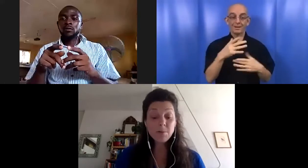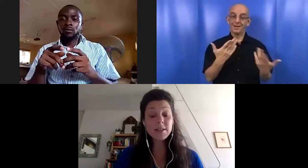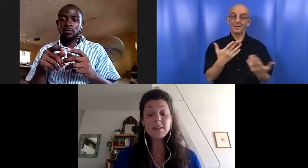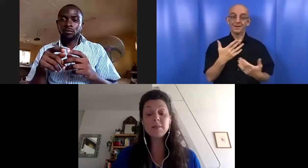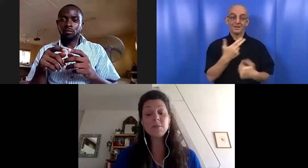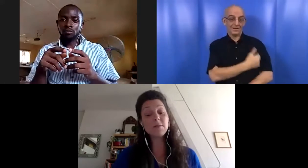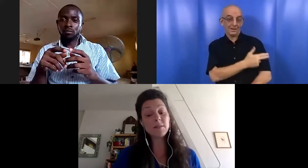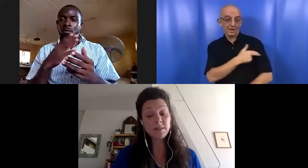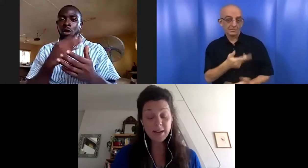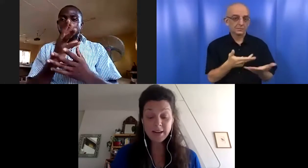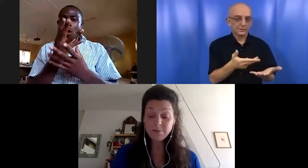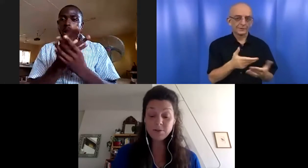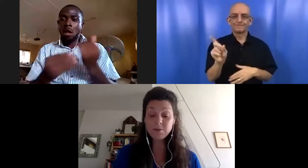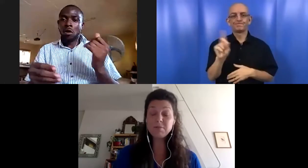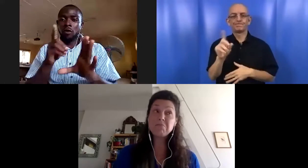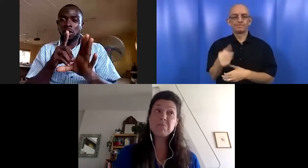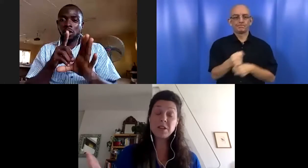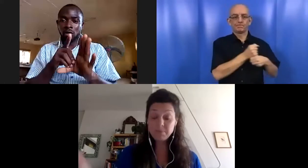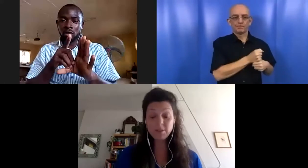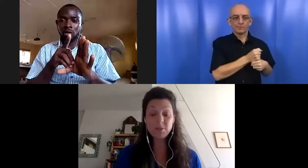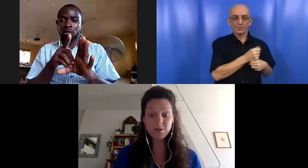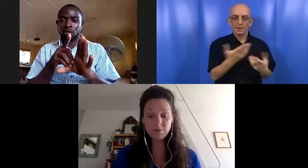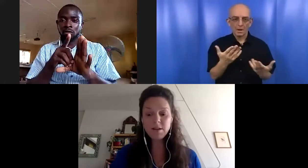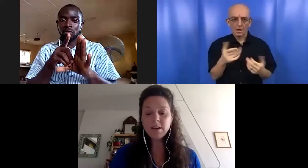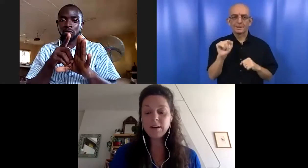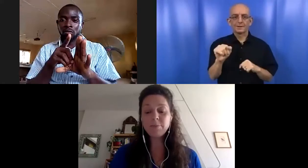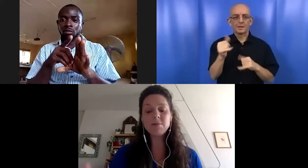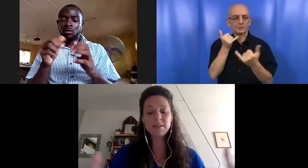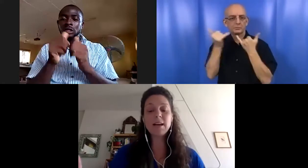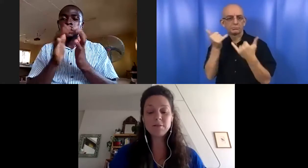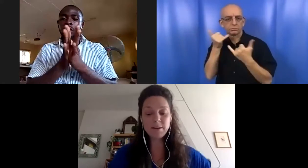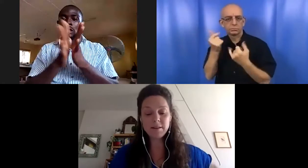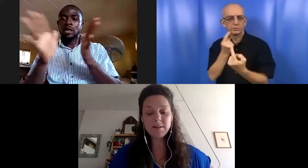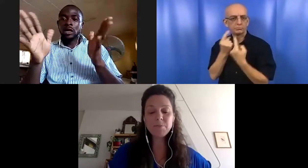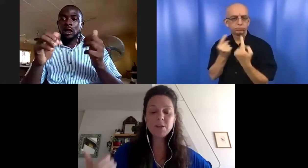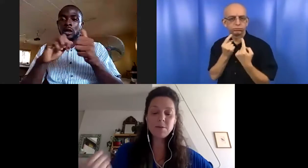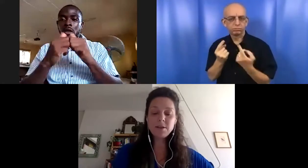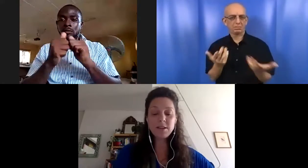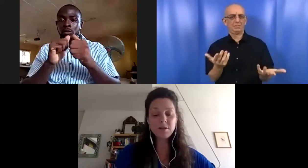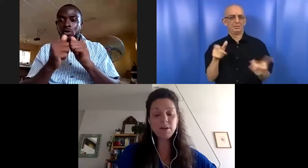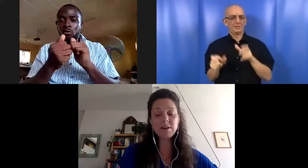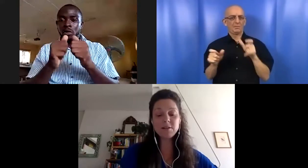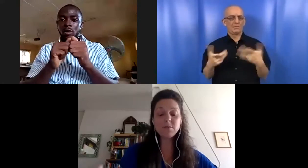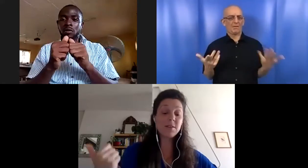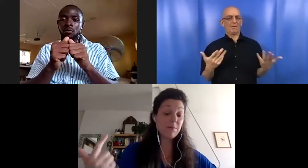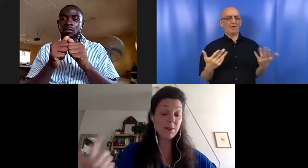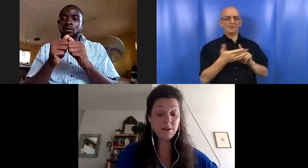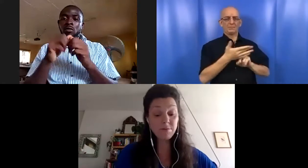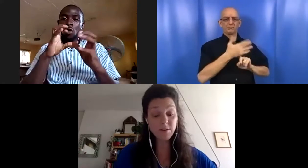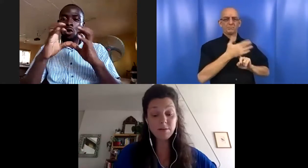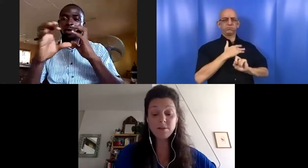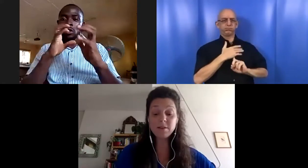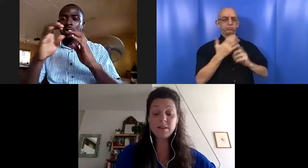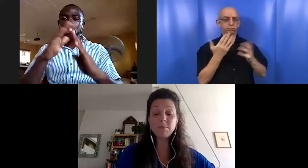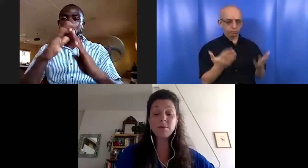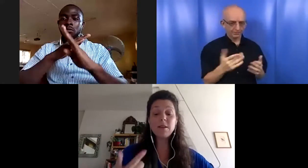disability awareness among staff, which is a general issue, but it was exacerbated. Communication barriers for deaf and hard of